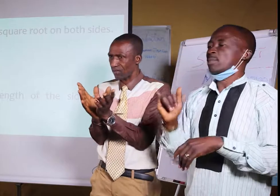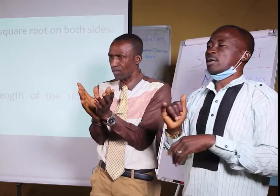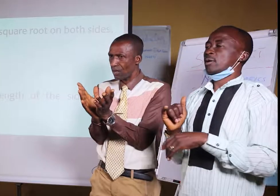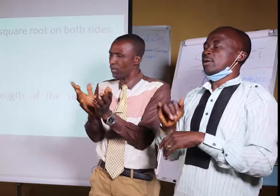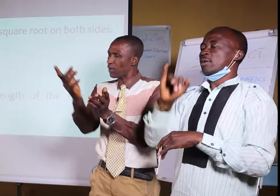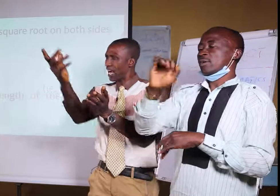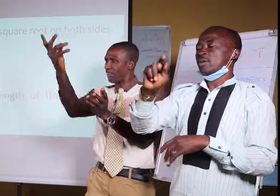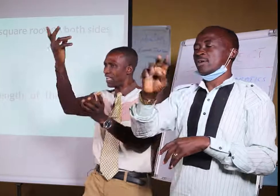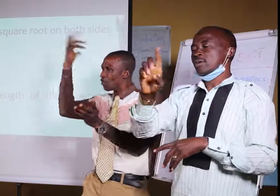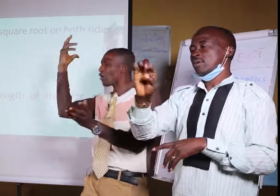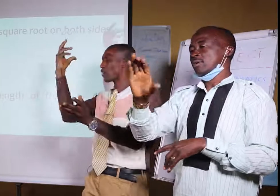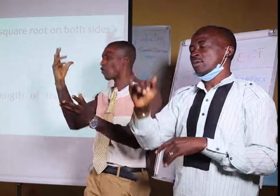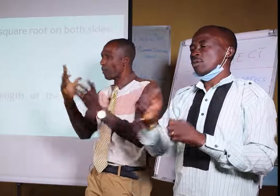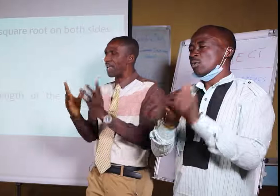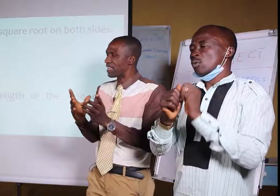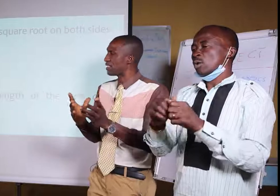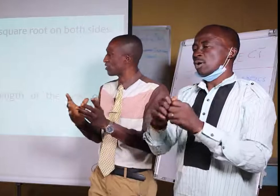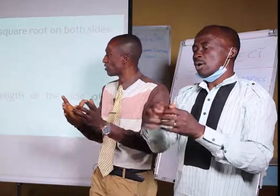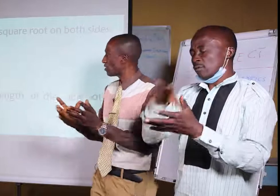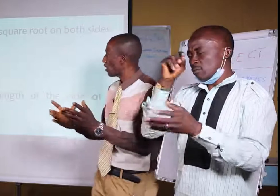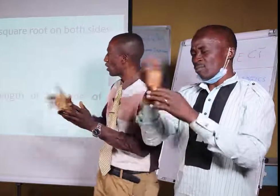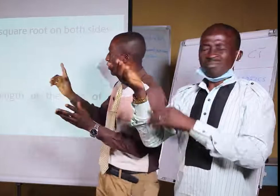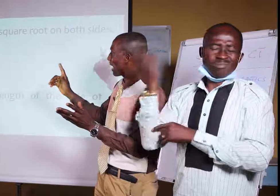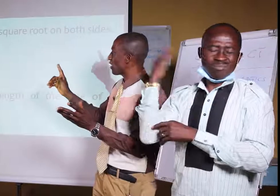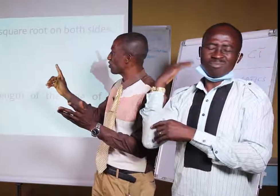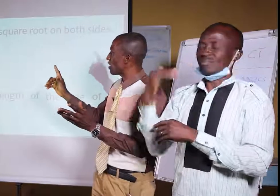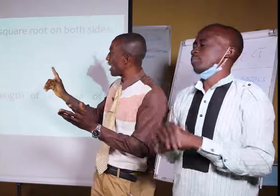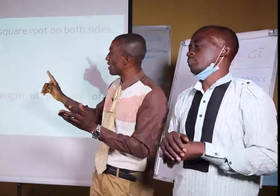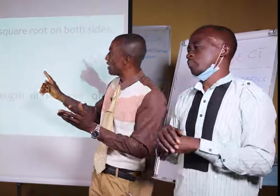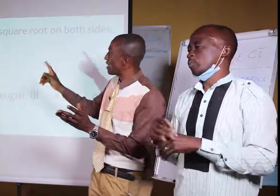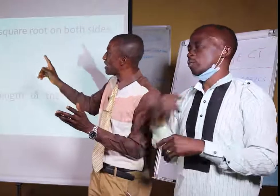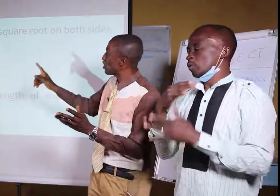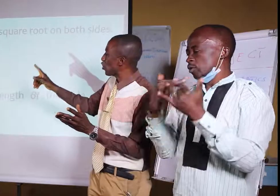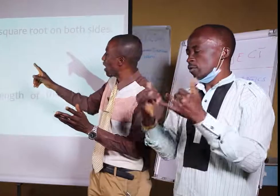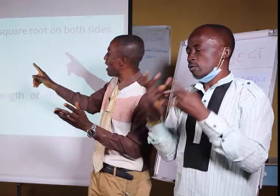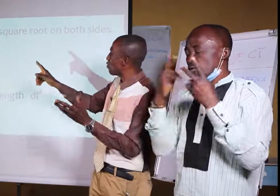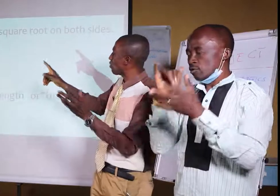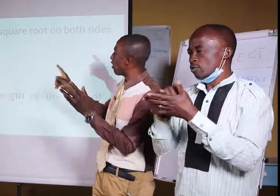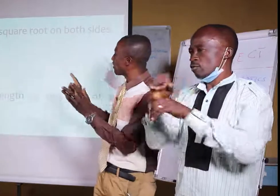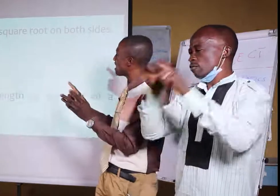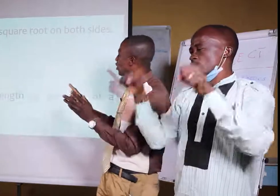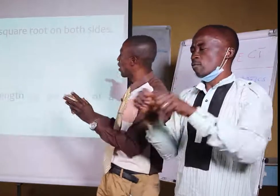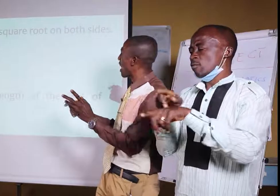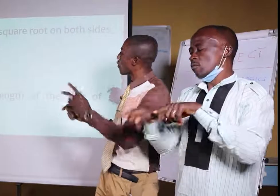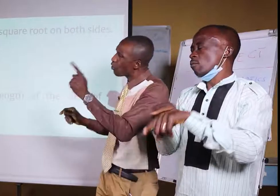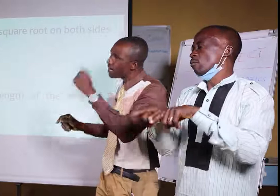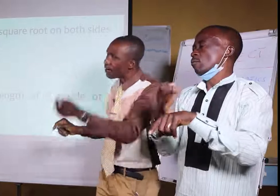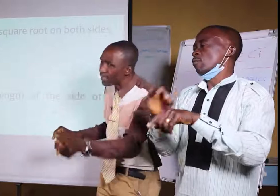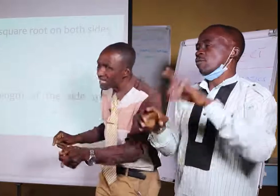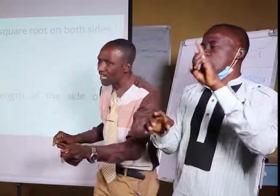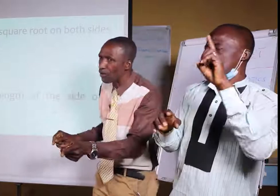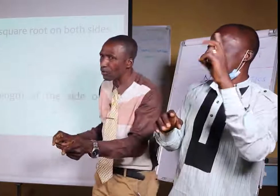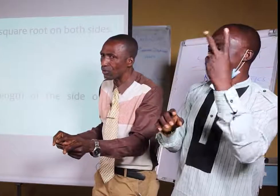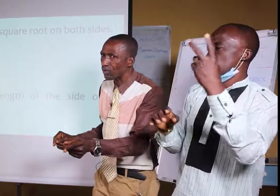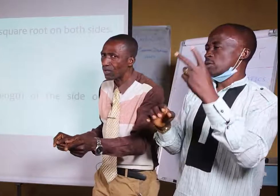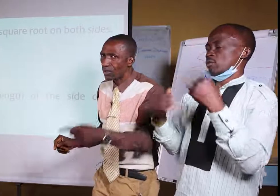indices, which we have learned long ago by indices. You can now see that the square root of D square, you'll be left with